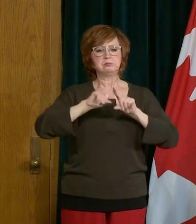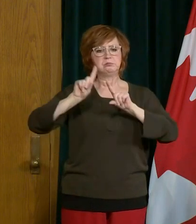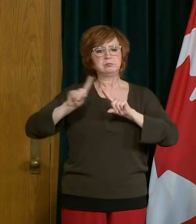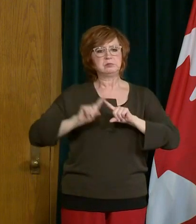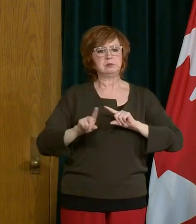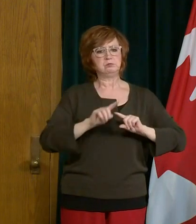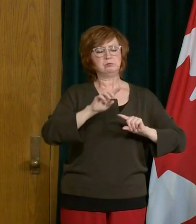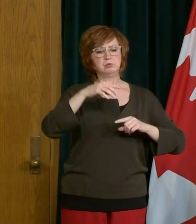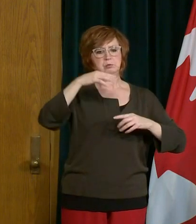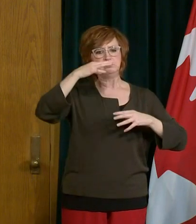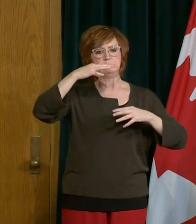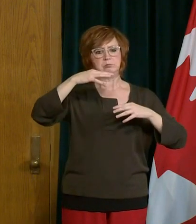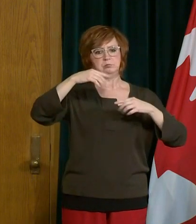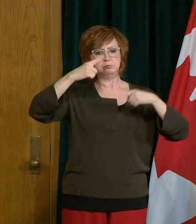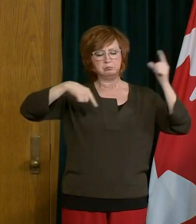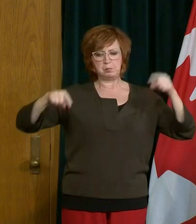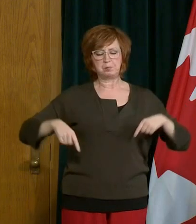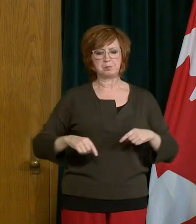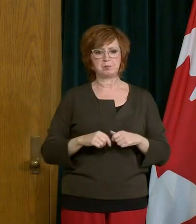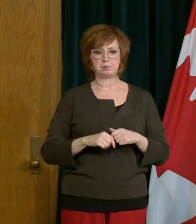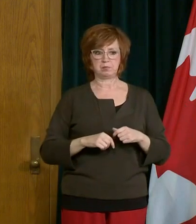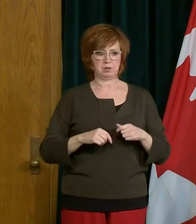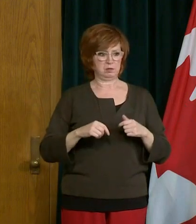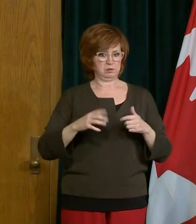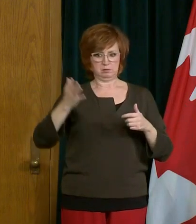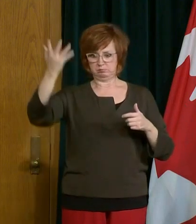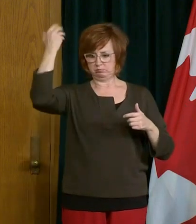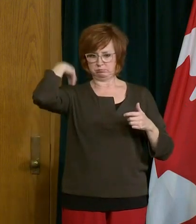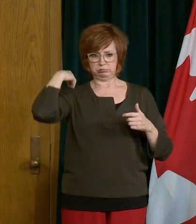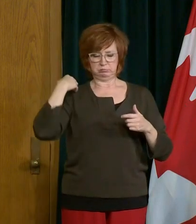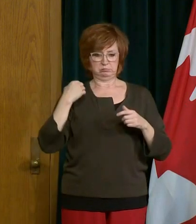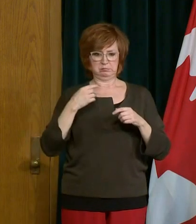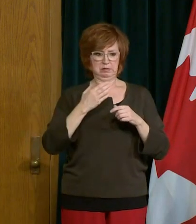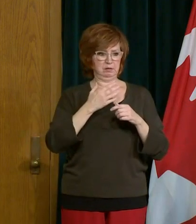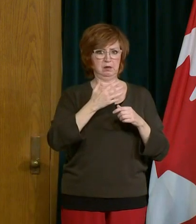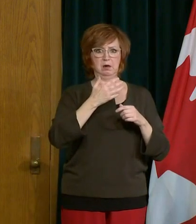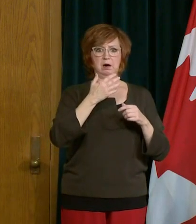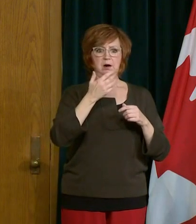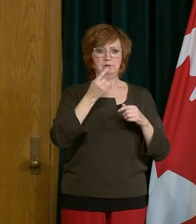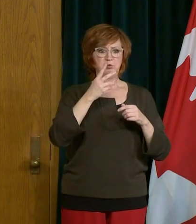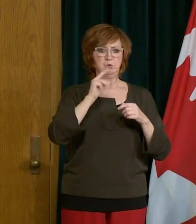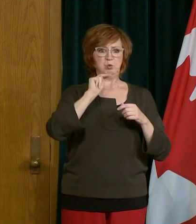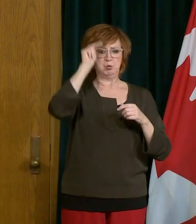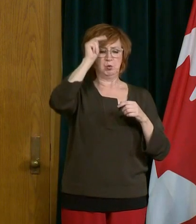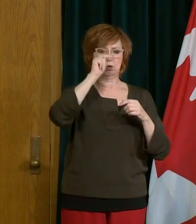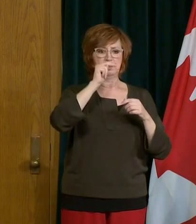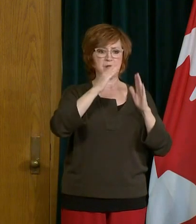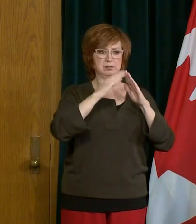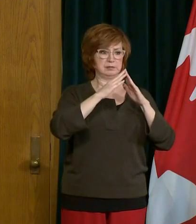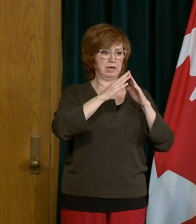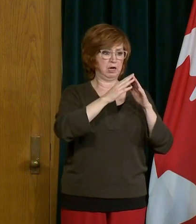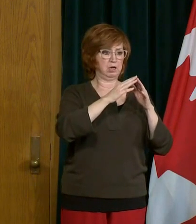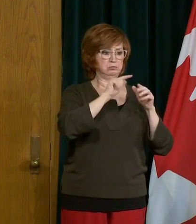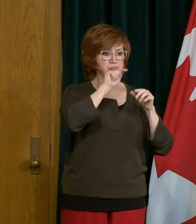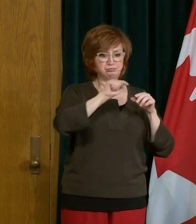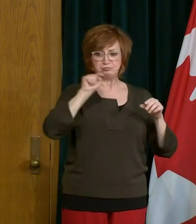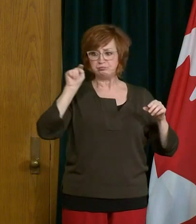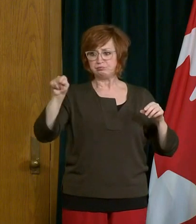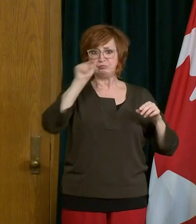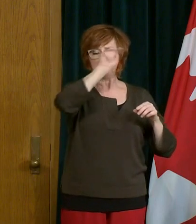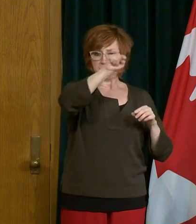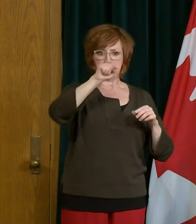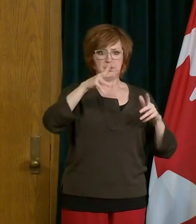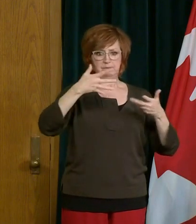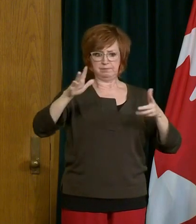checkpoints into the north and in and around each of their, or many of their individual communities. But as we